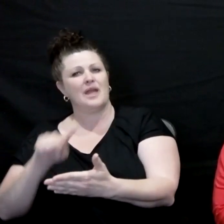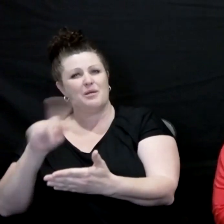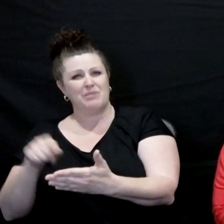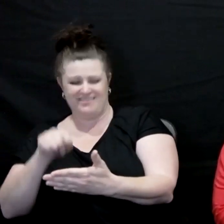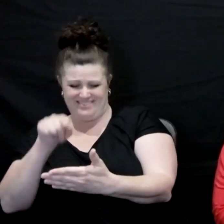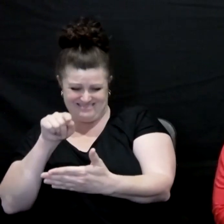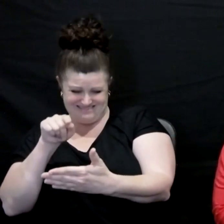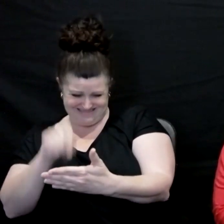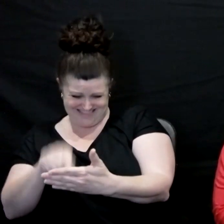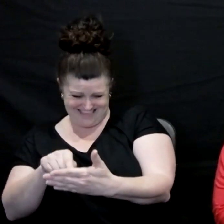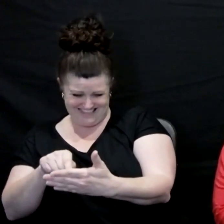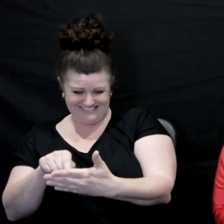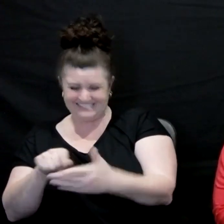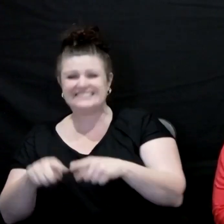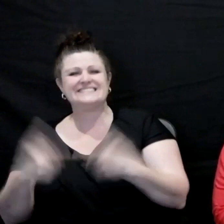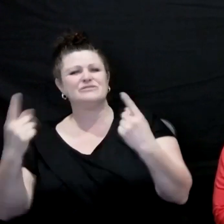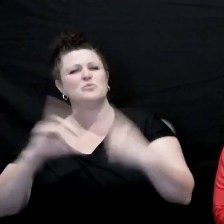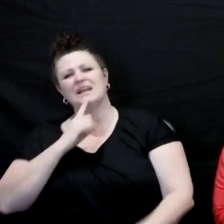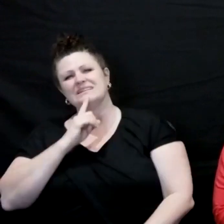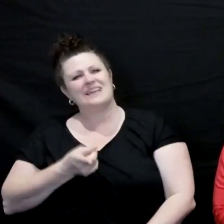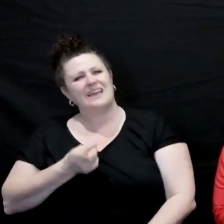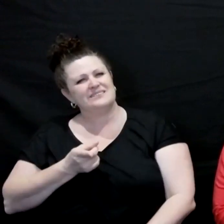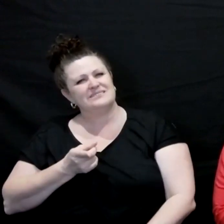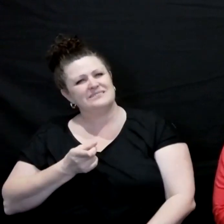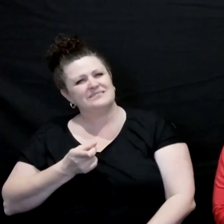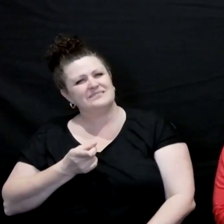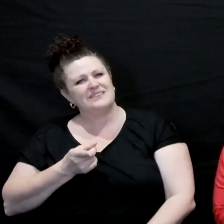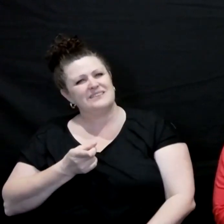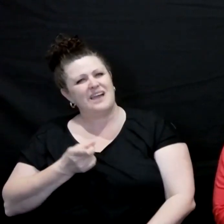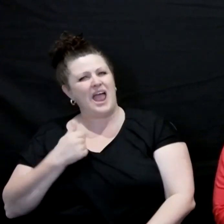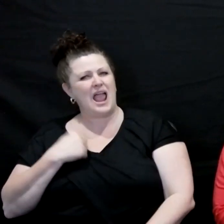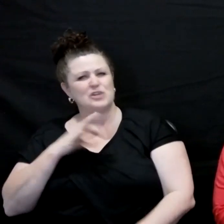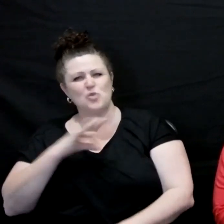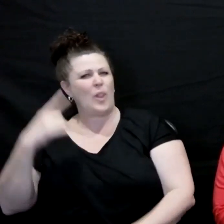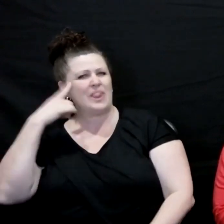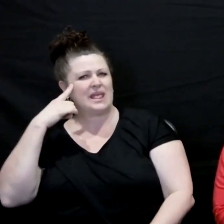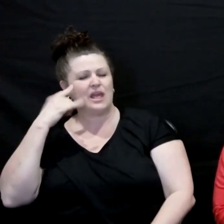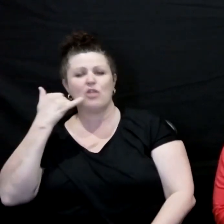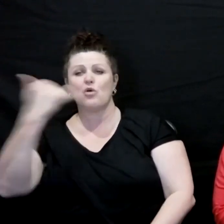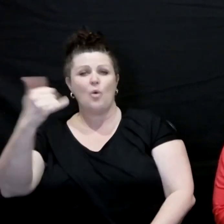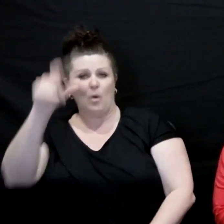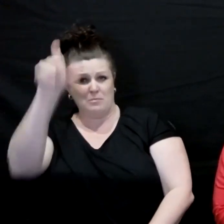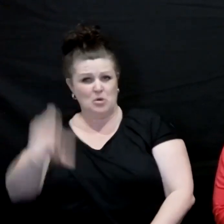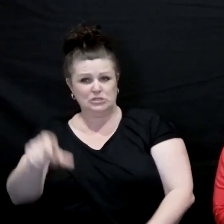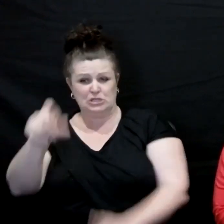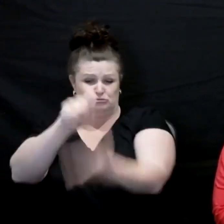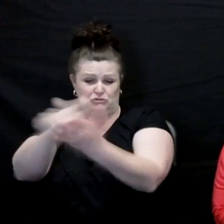has been said, and I'm not sure that the call centre wrote it up as I